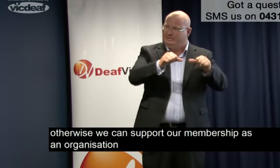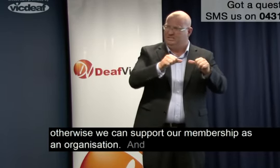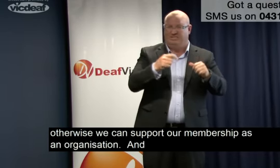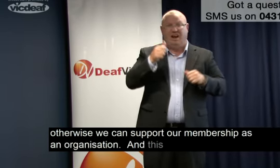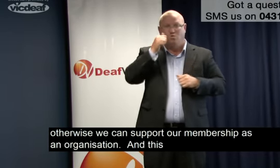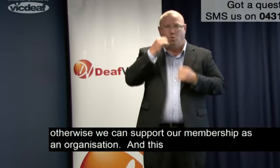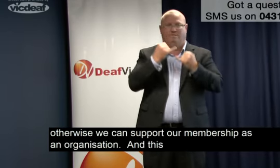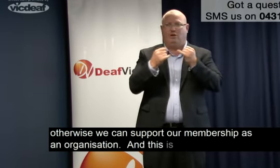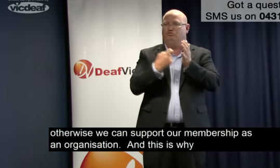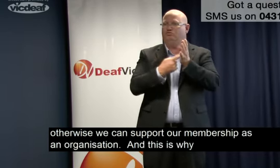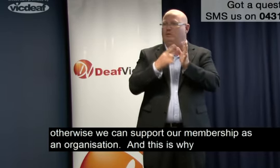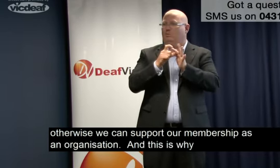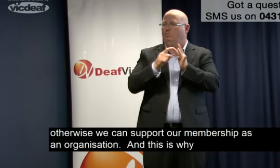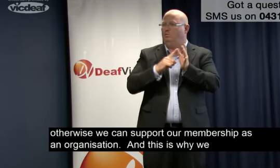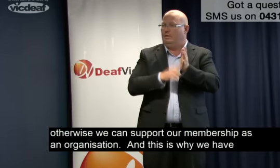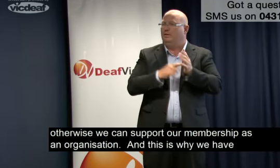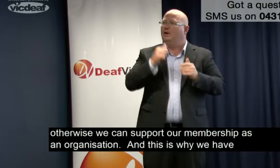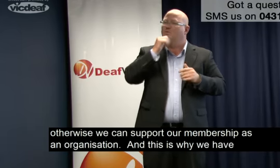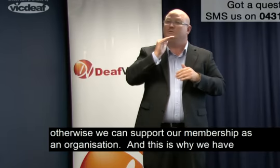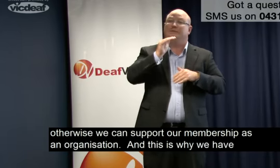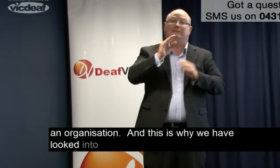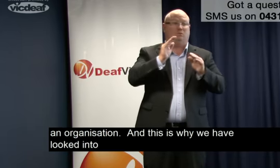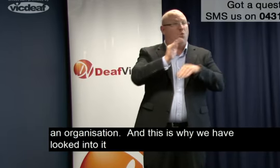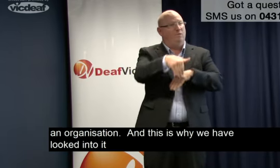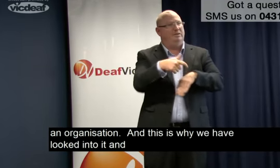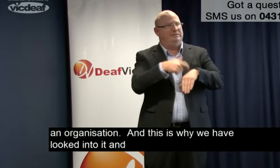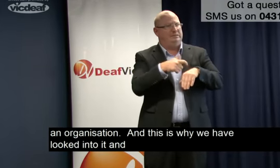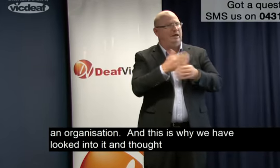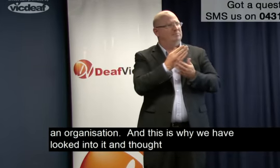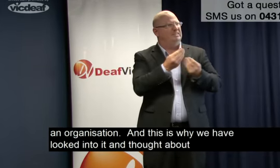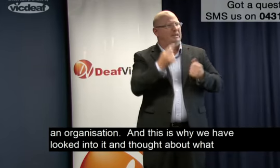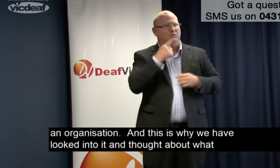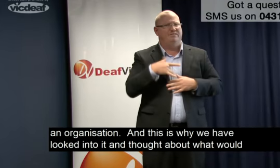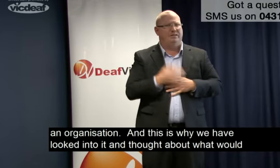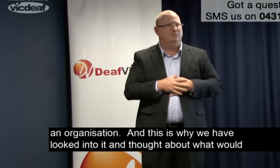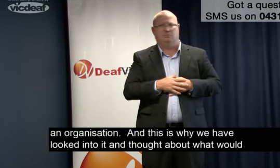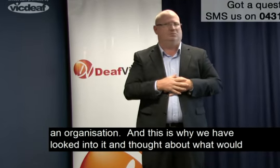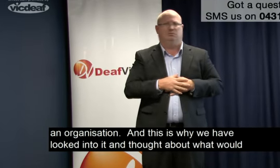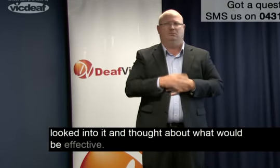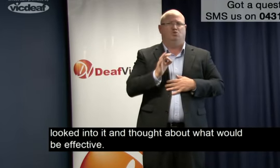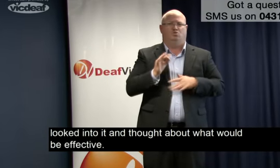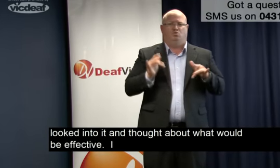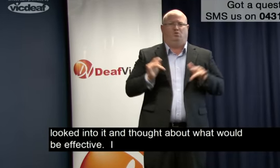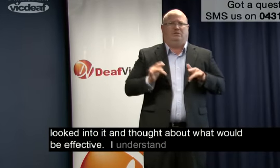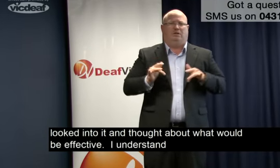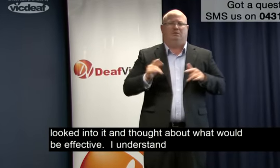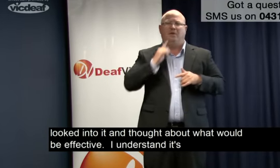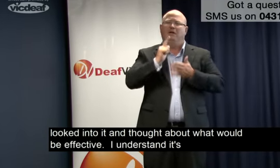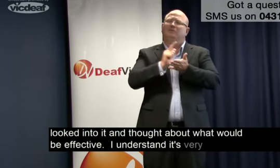we've looked into it and thought about what would be effective. And I understand it is very radical, and over time we may feel, look, we're not